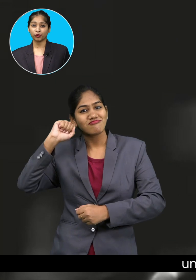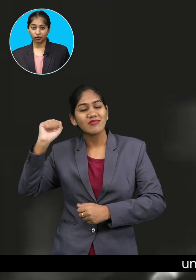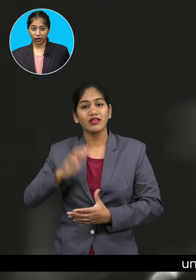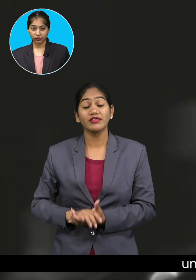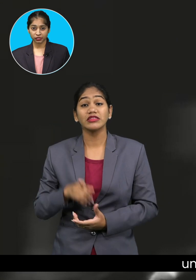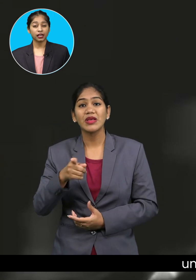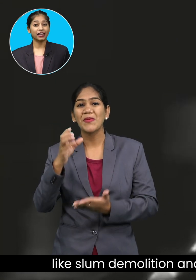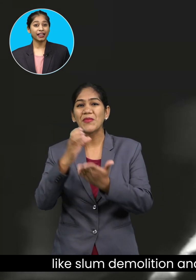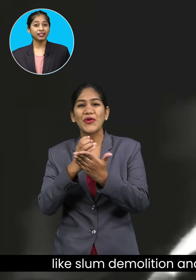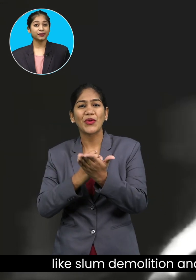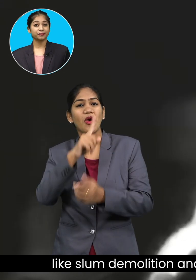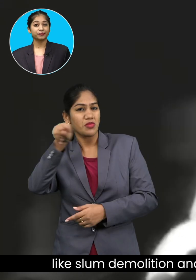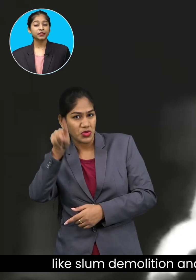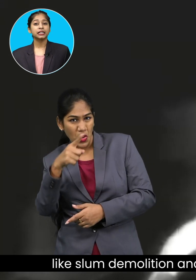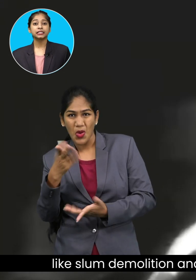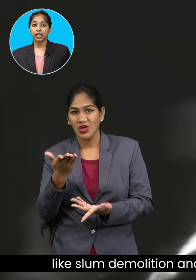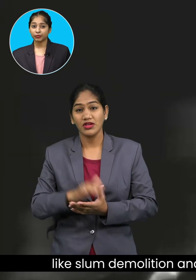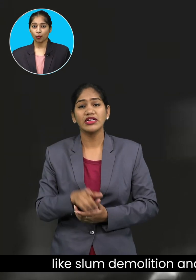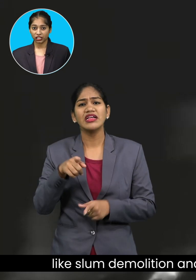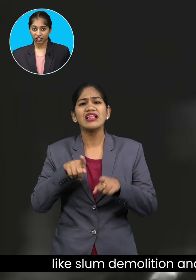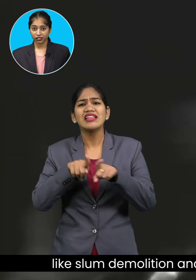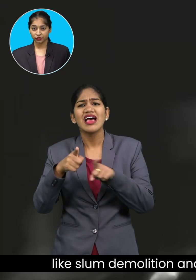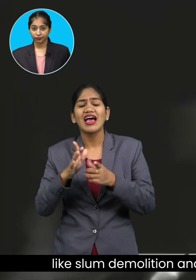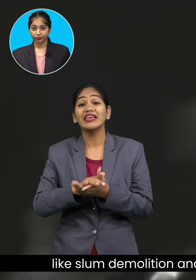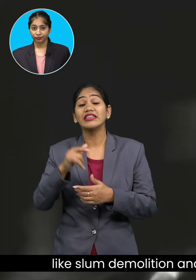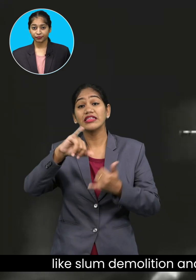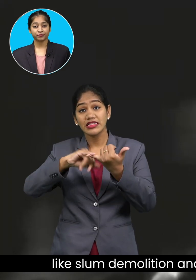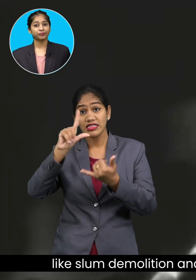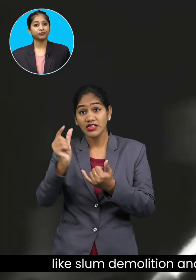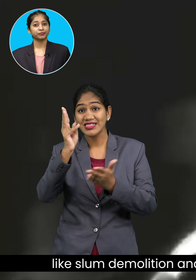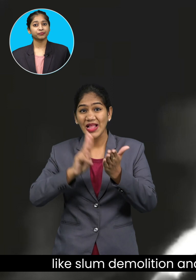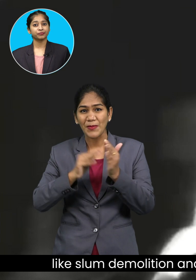unpopular programs like slum demolition